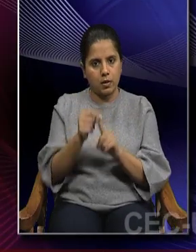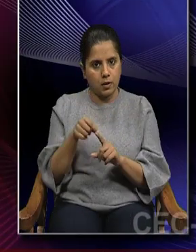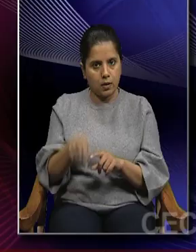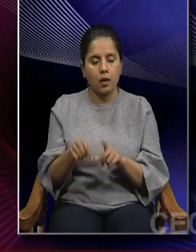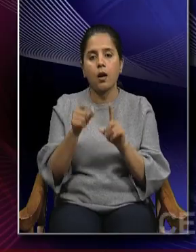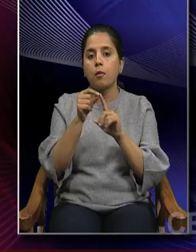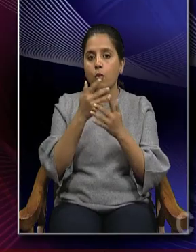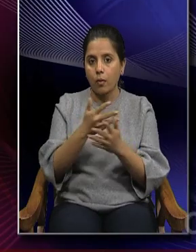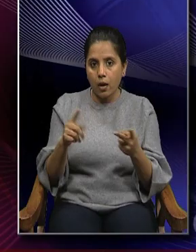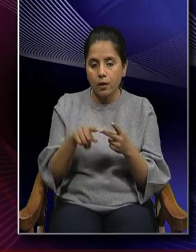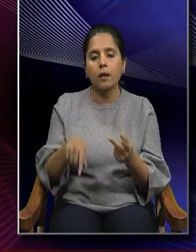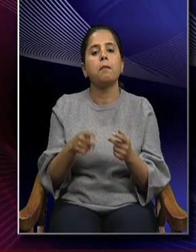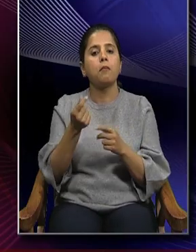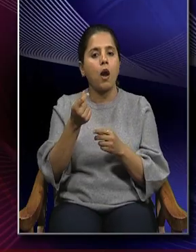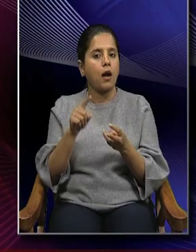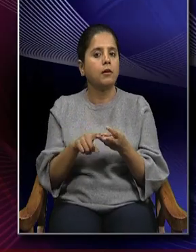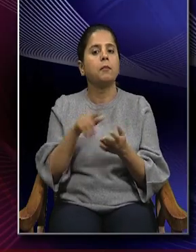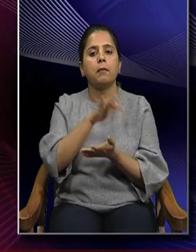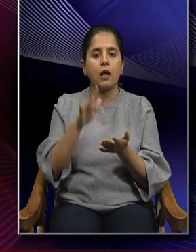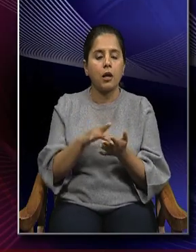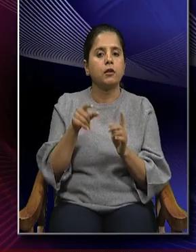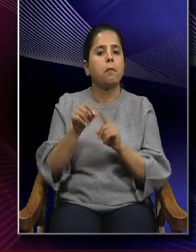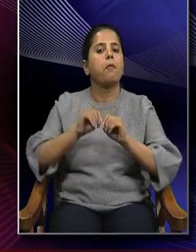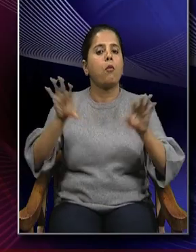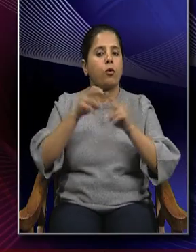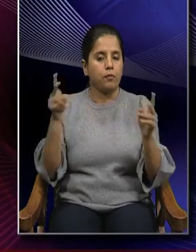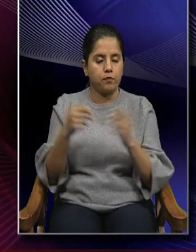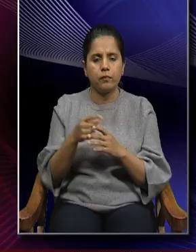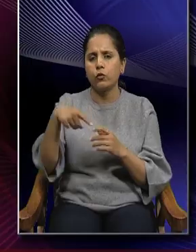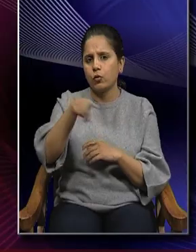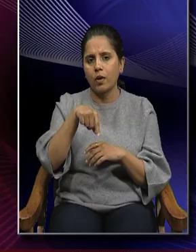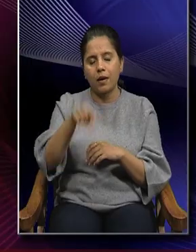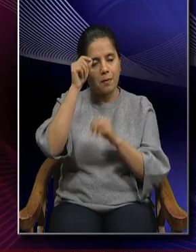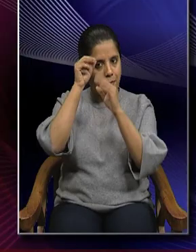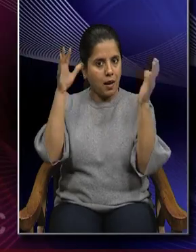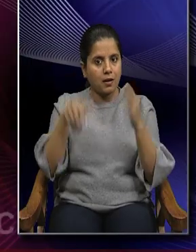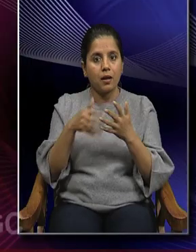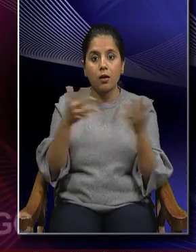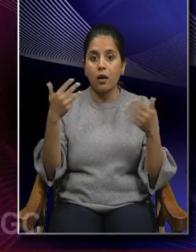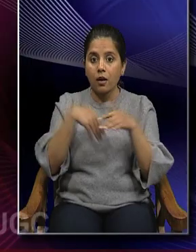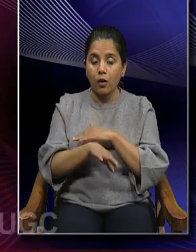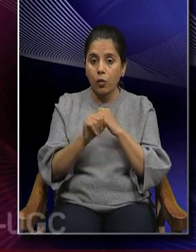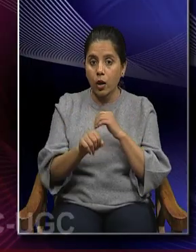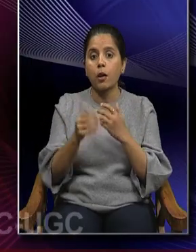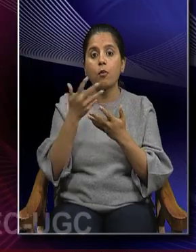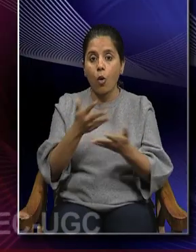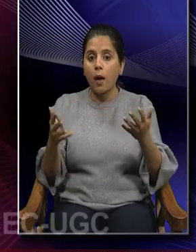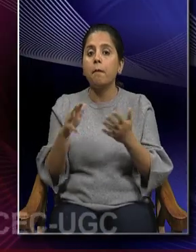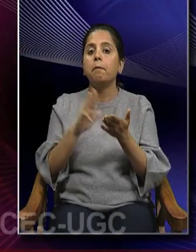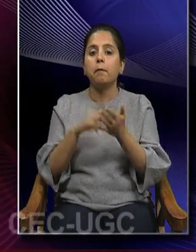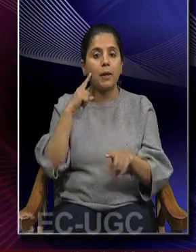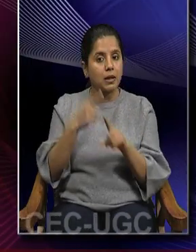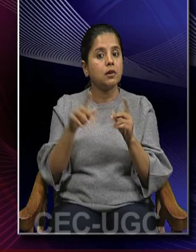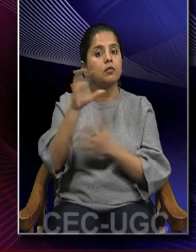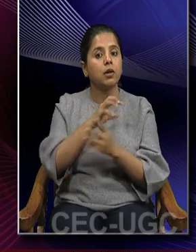product, price, place and promotion. And now imagine within the product there is a term called product mix. So, when